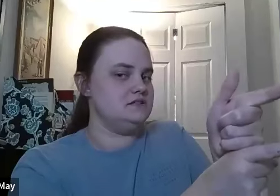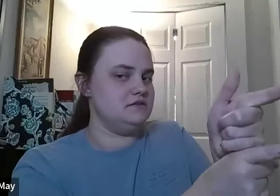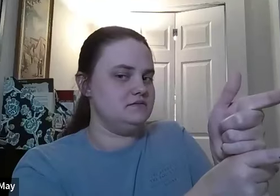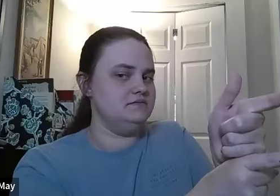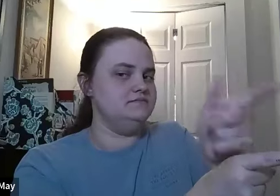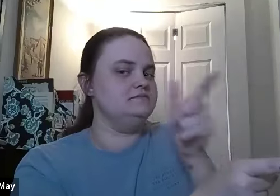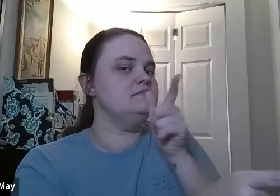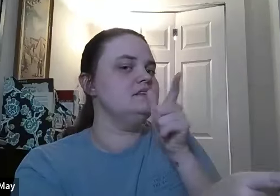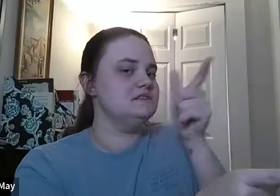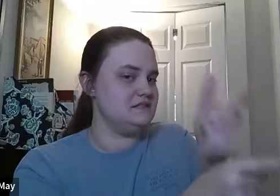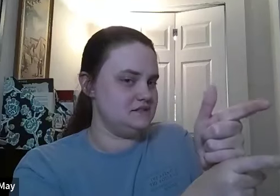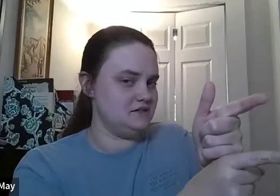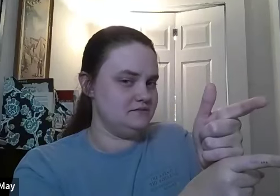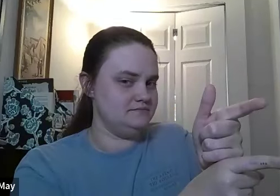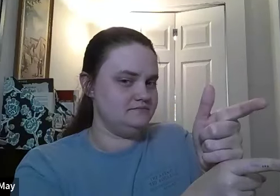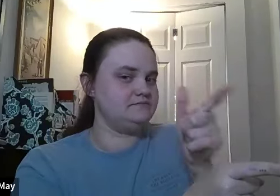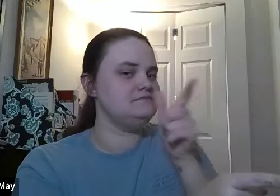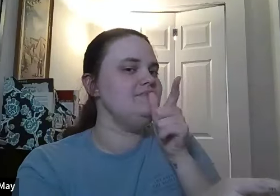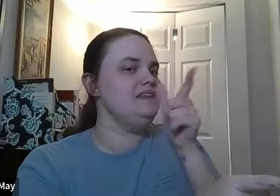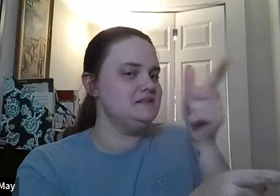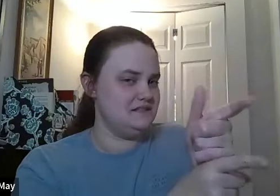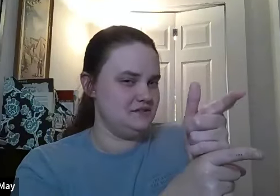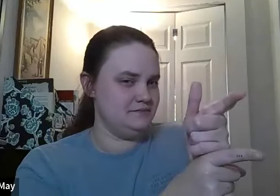Sister. Sister. Sister.